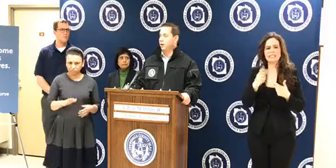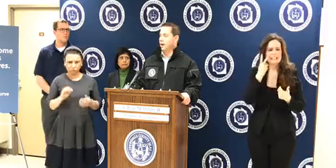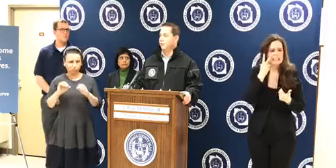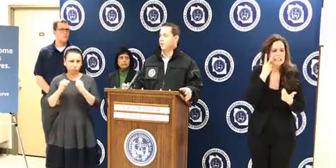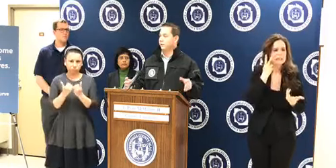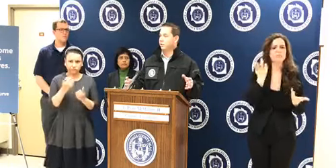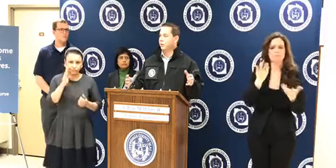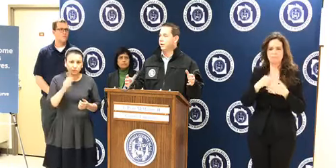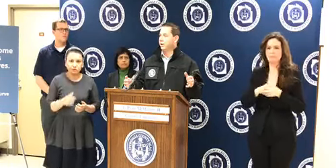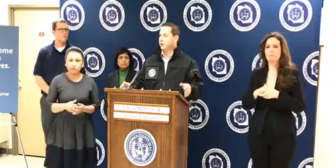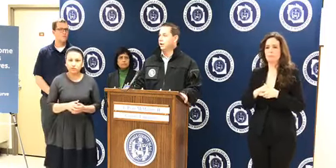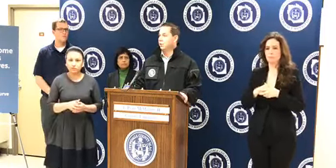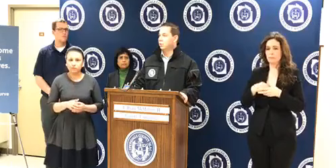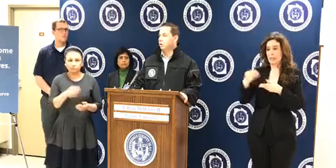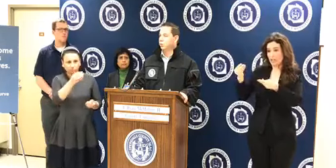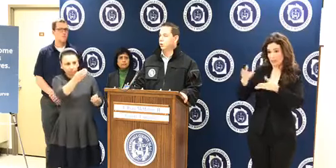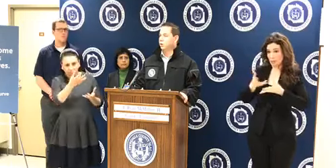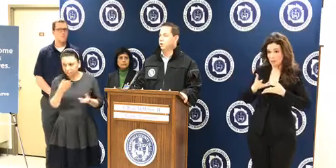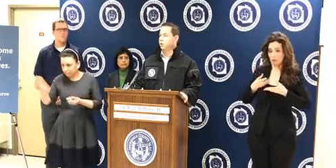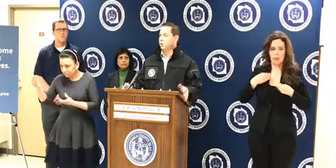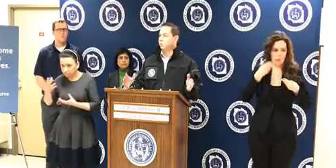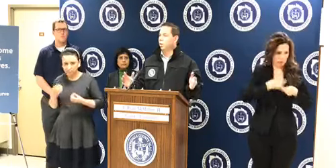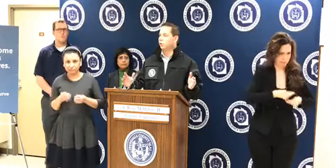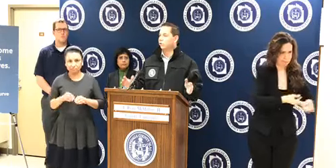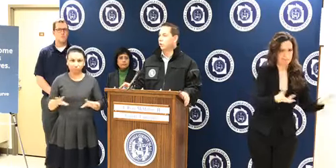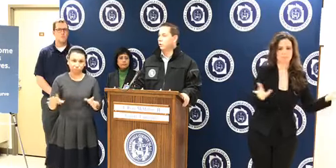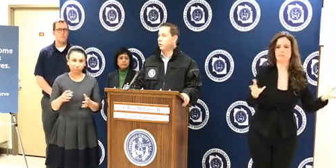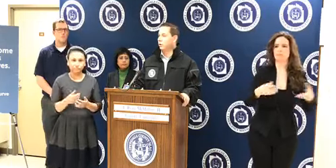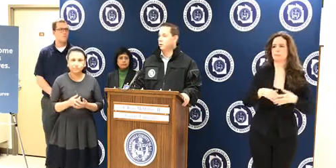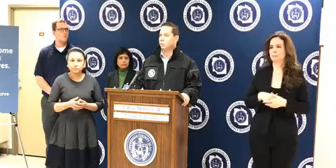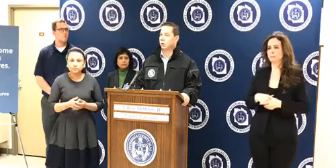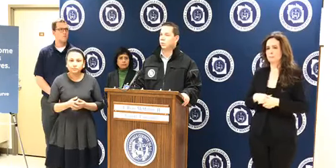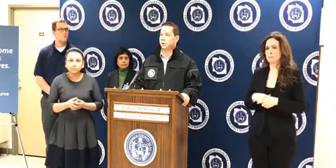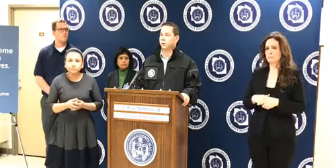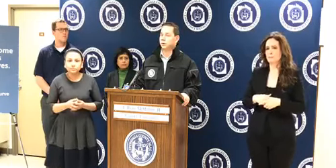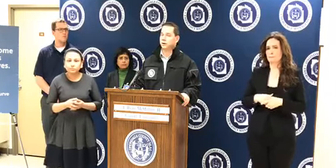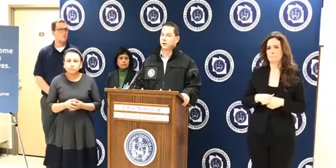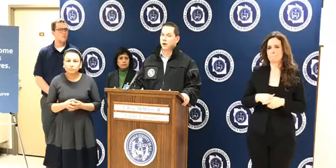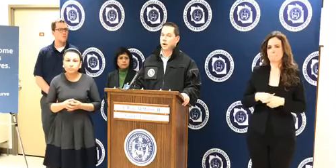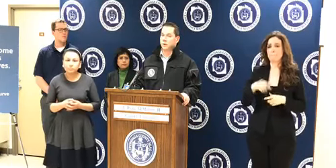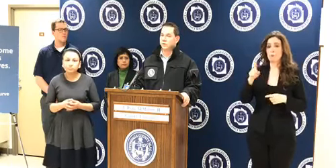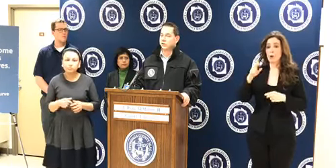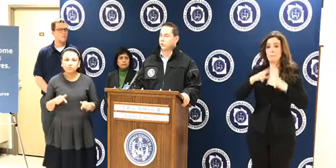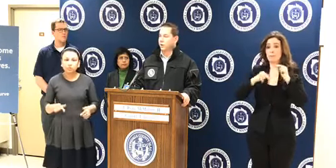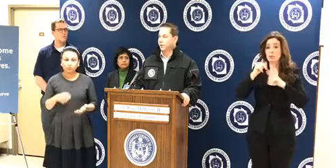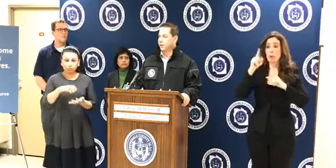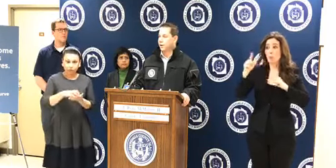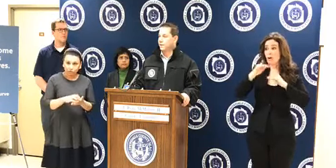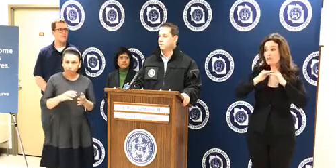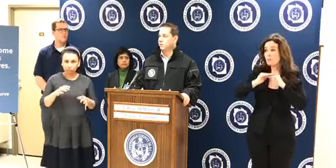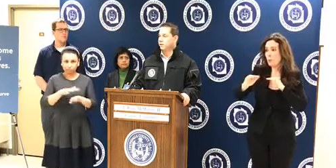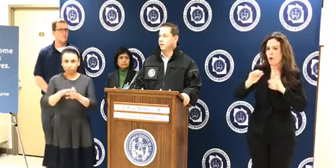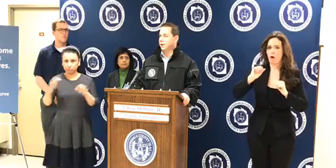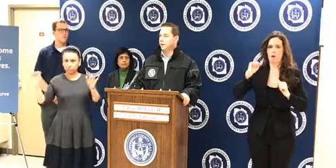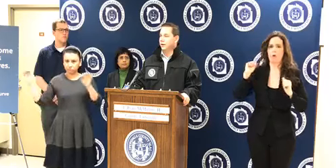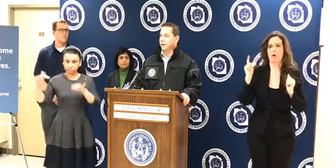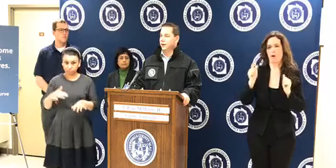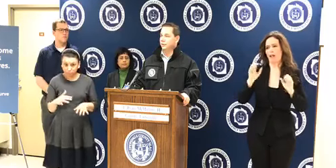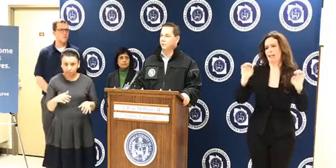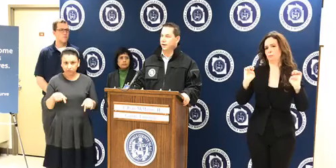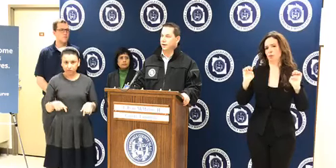data and having everybody in one floor, in one building. This is critical as we